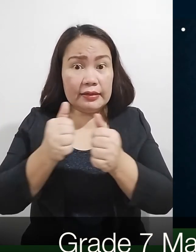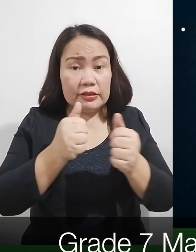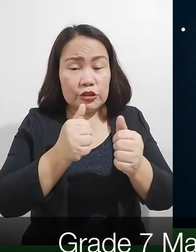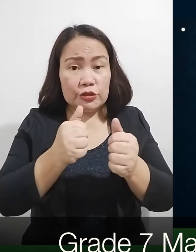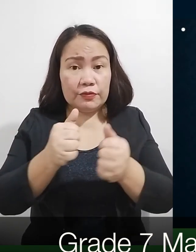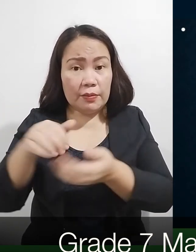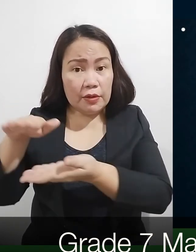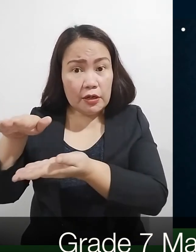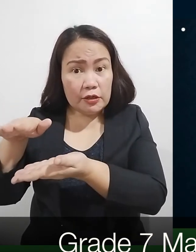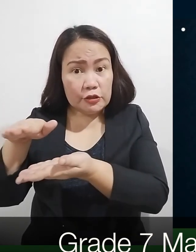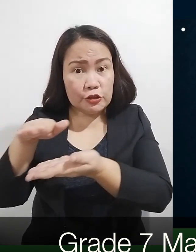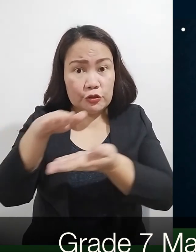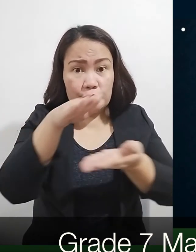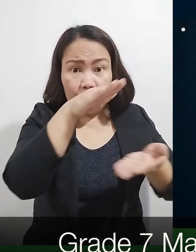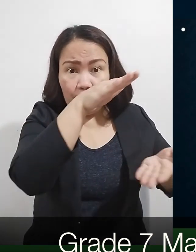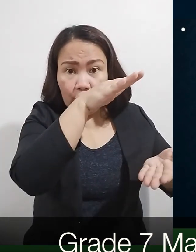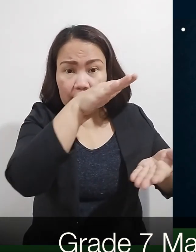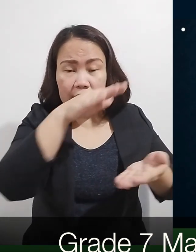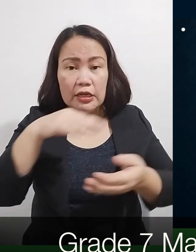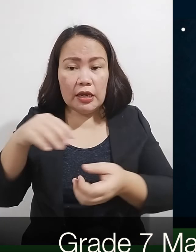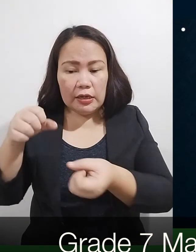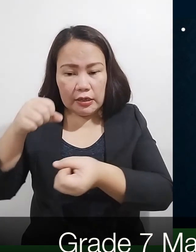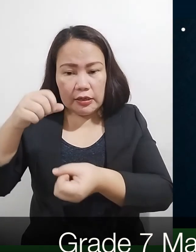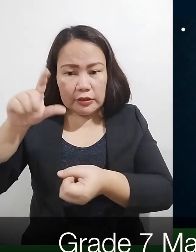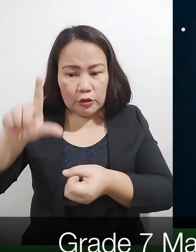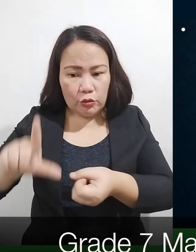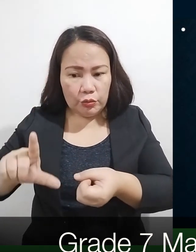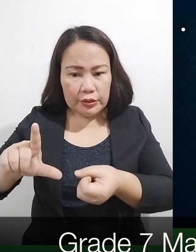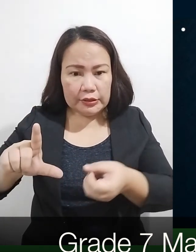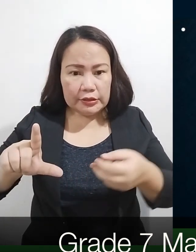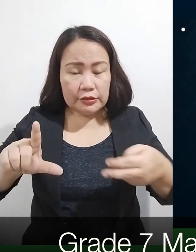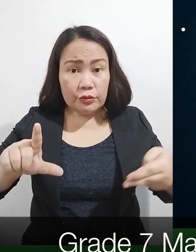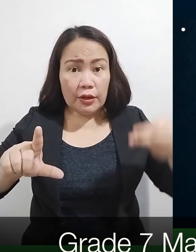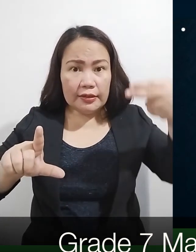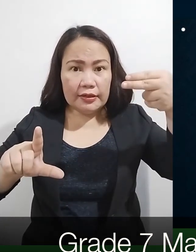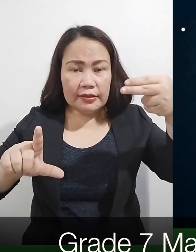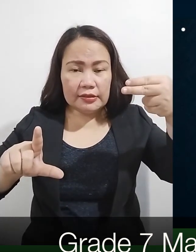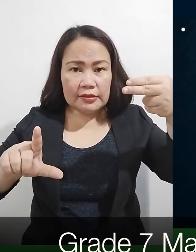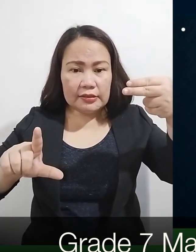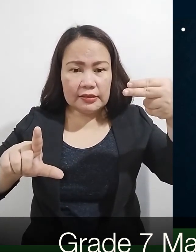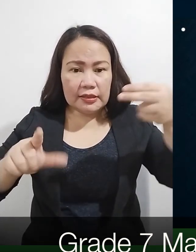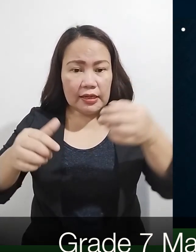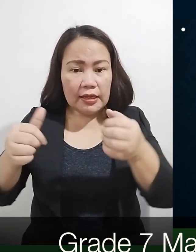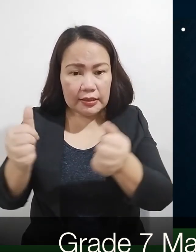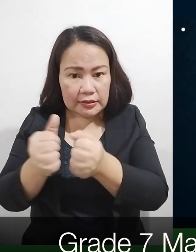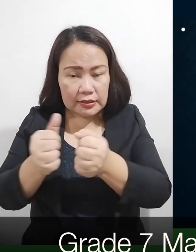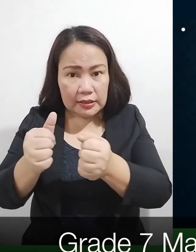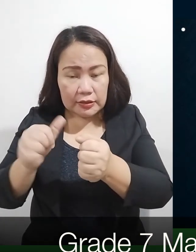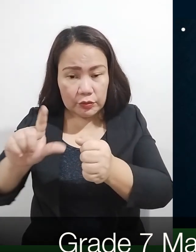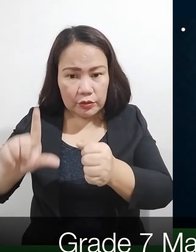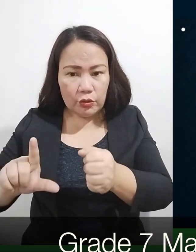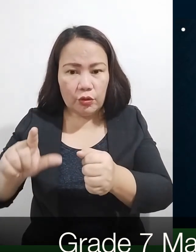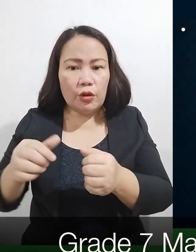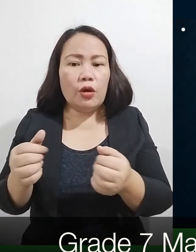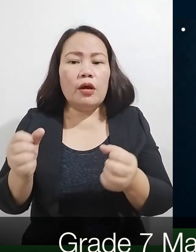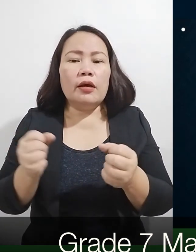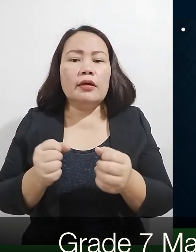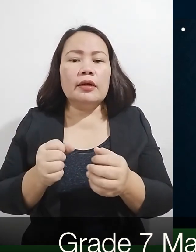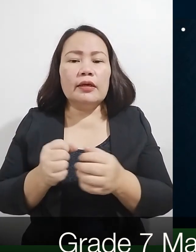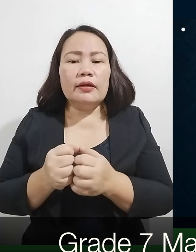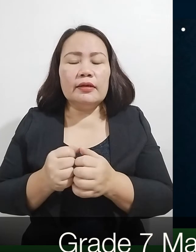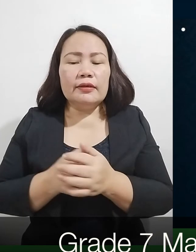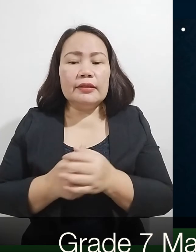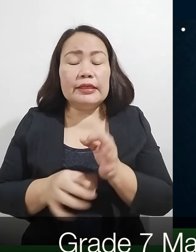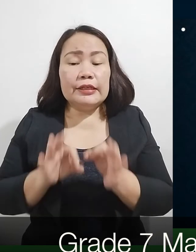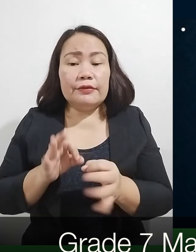ascending, when we say ascending from smallest to largest, from least to greatest, so we will have, ano ang